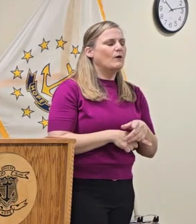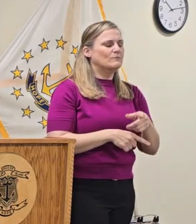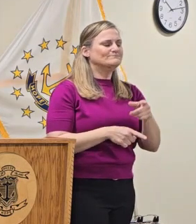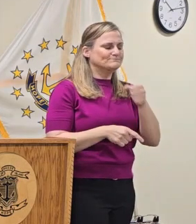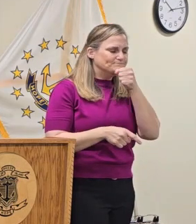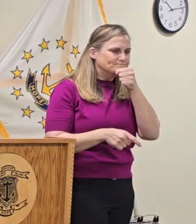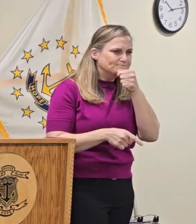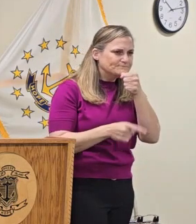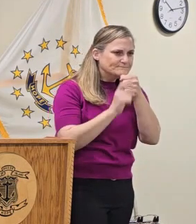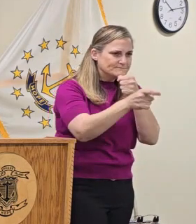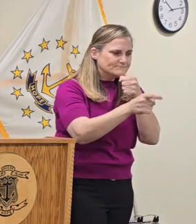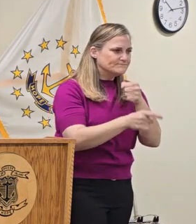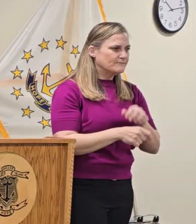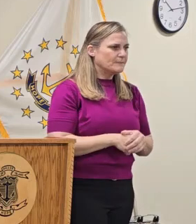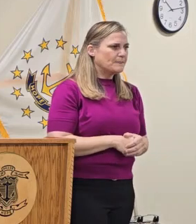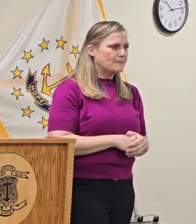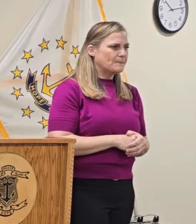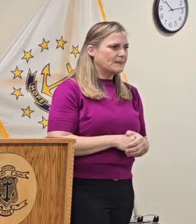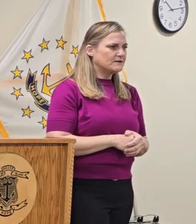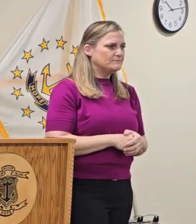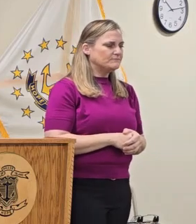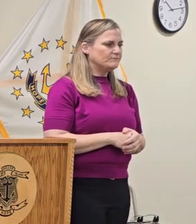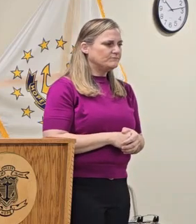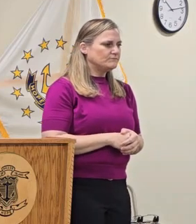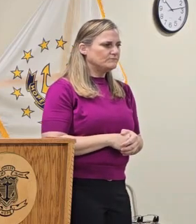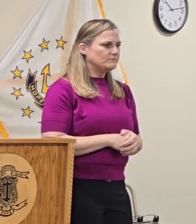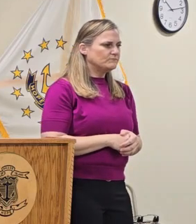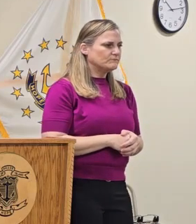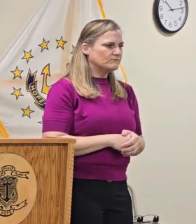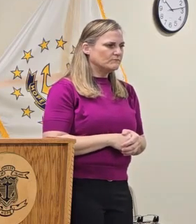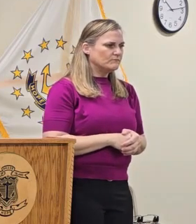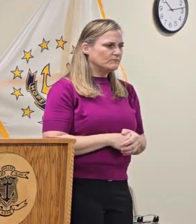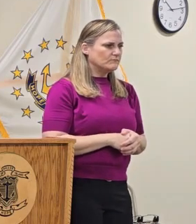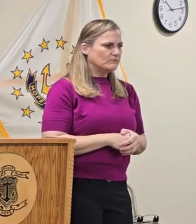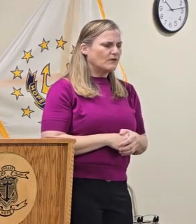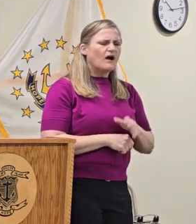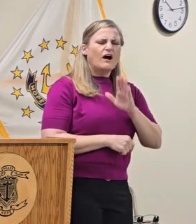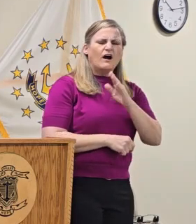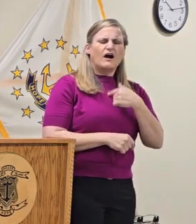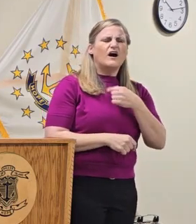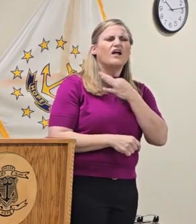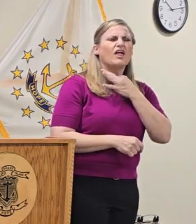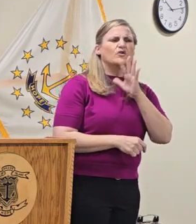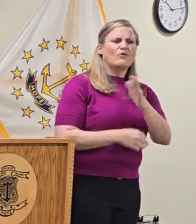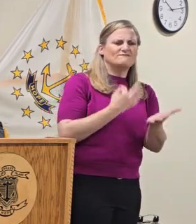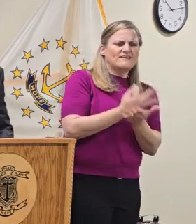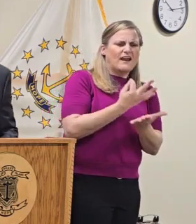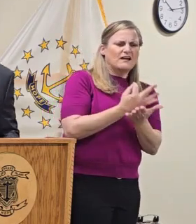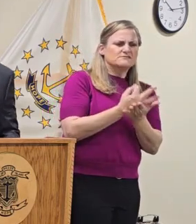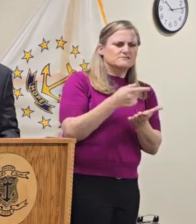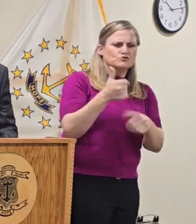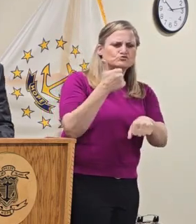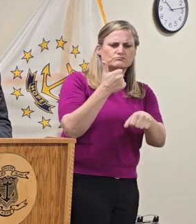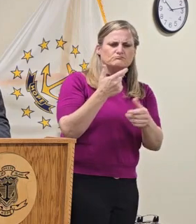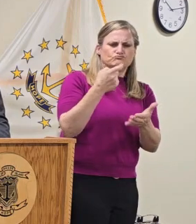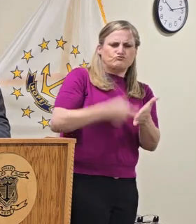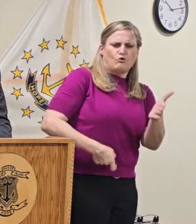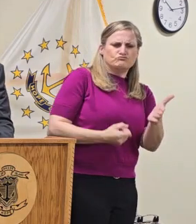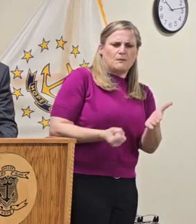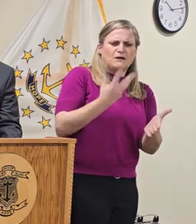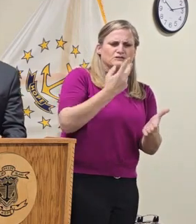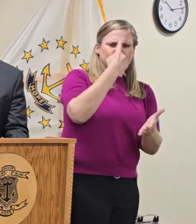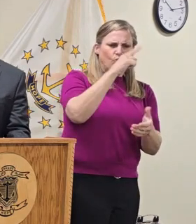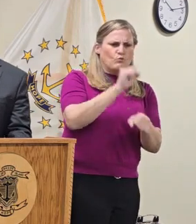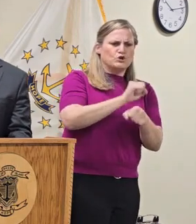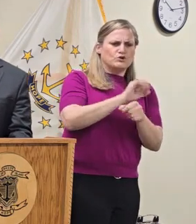are the, what's their structured retainer? Is there an hourly rate or, and just, how can the state recoup these